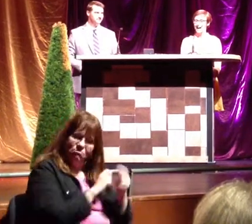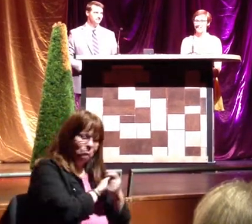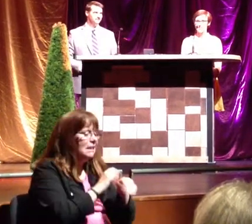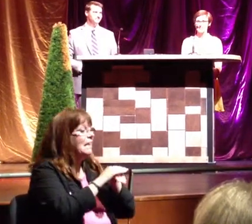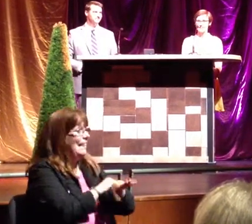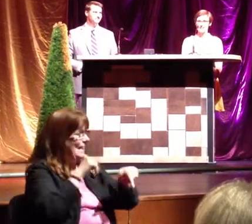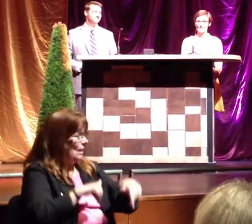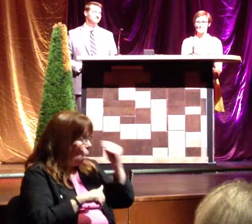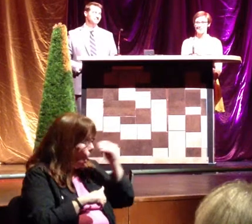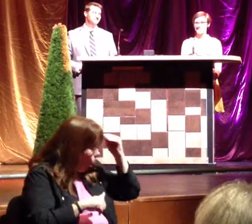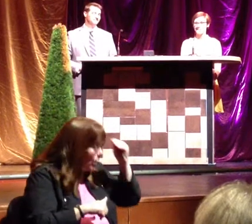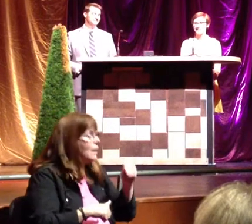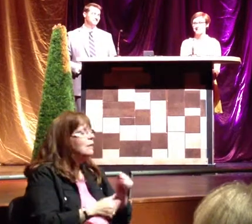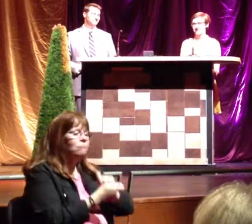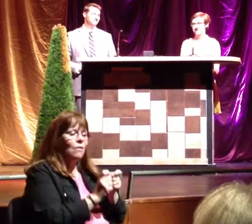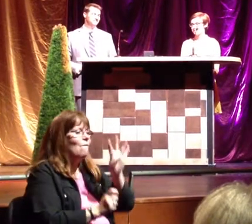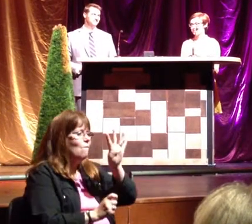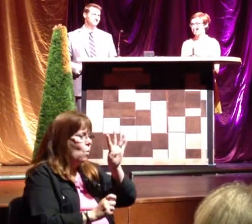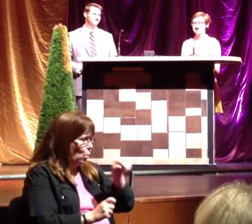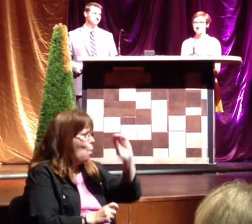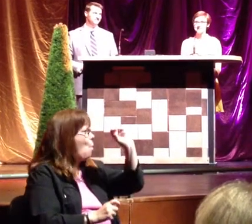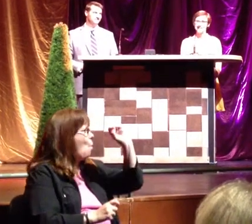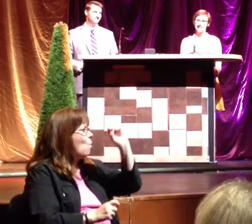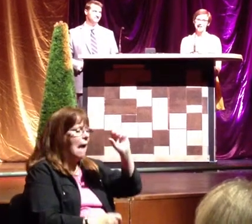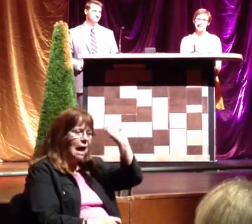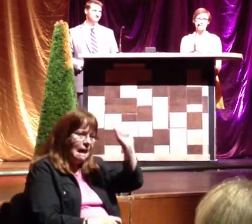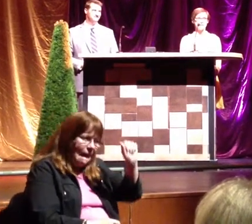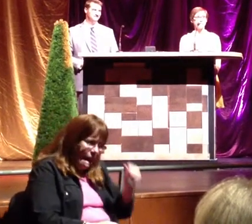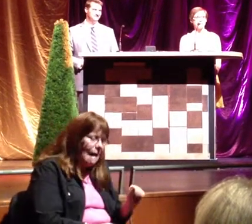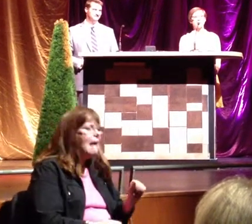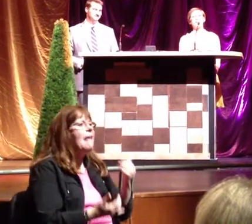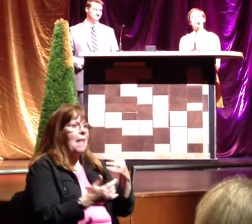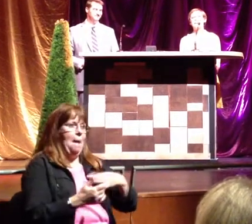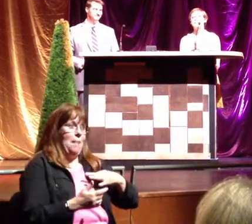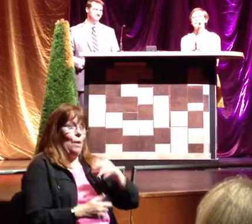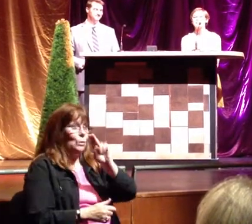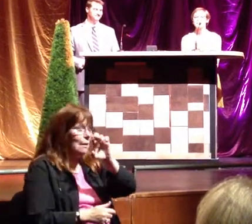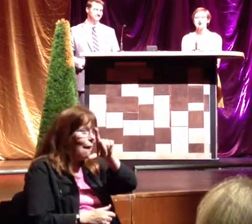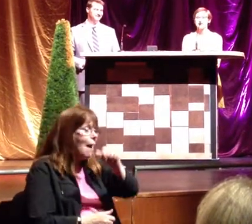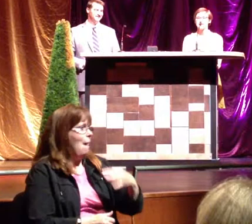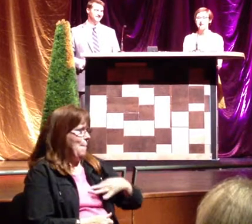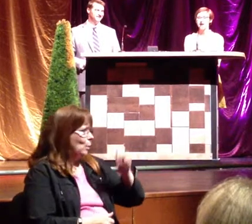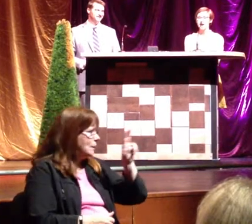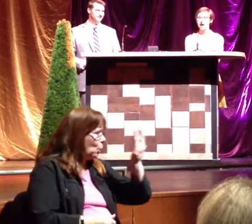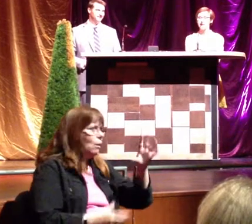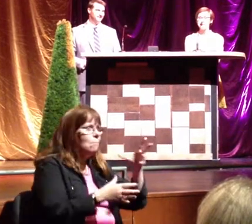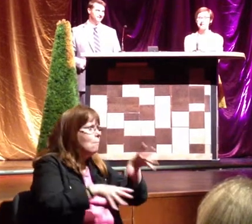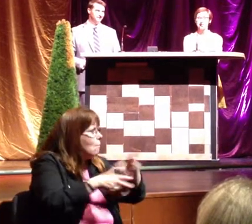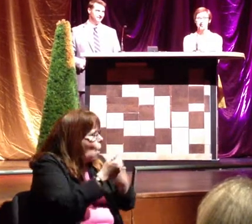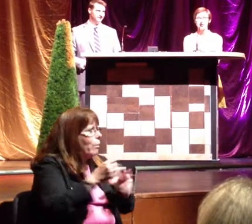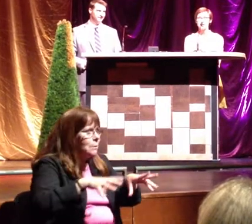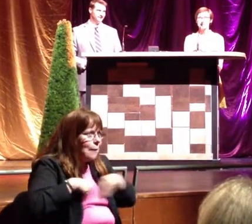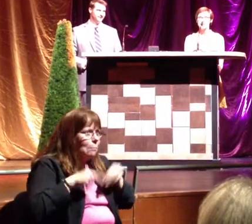to Cal and UCLA. So I'm just very excited for the things that are coming to me in the future. And I'd especially like to thank